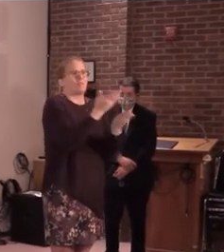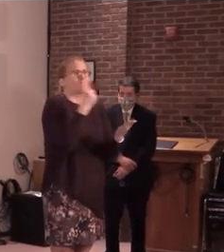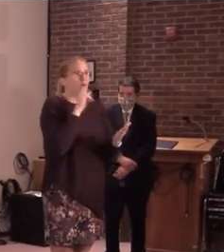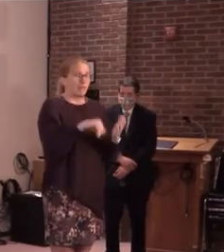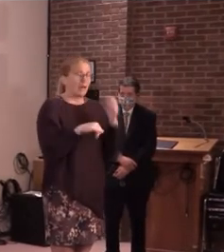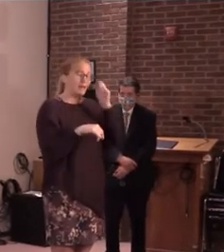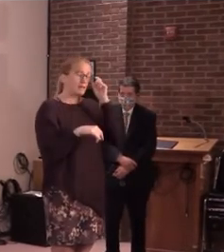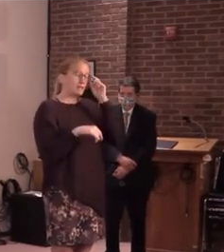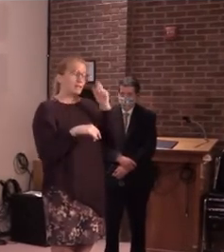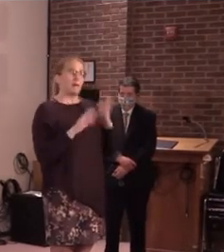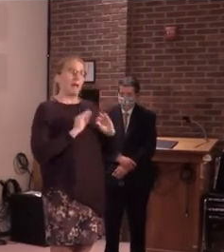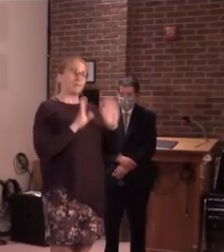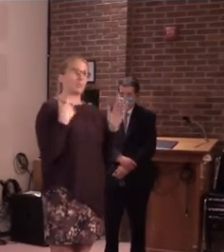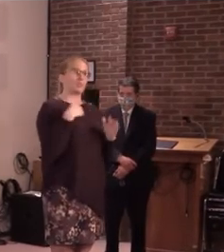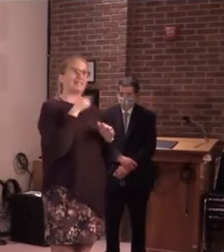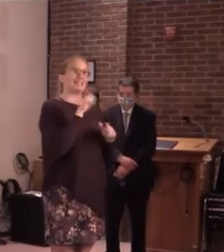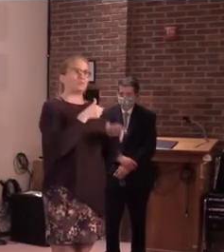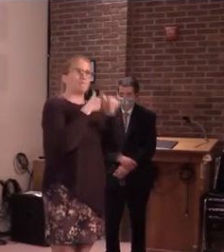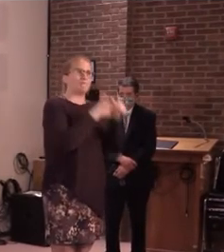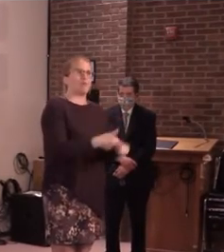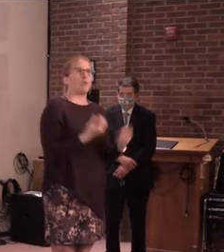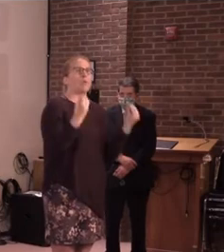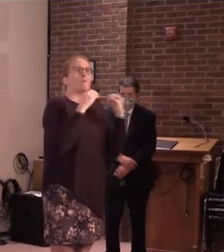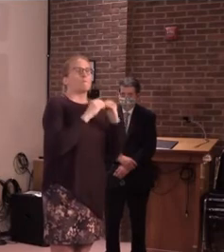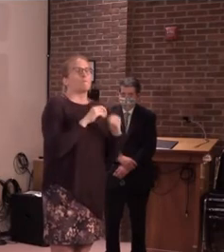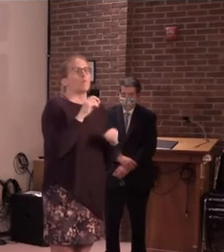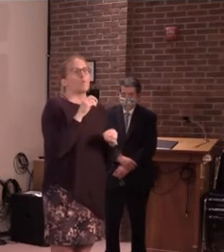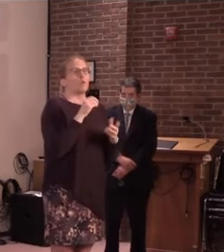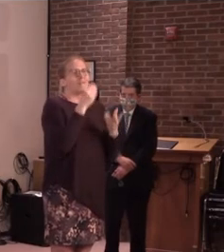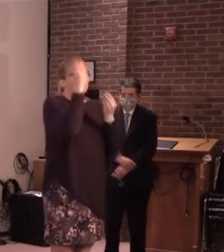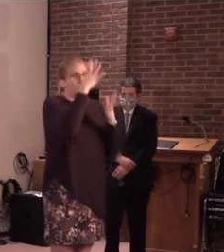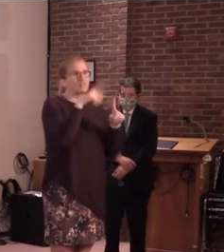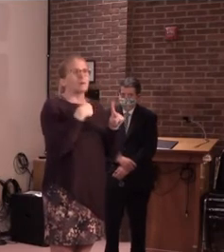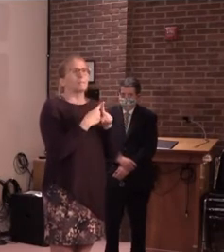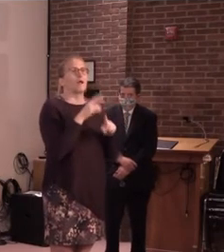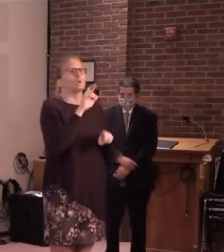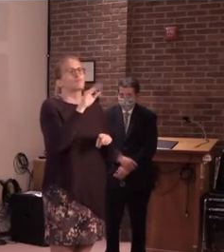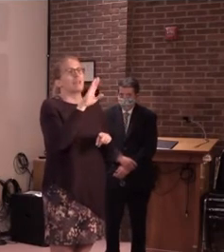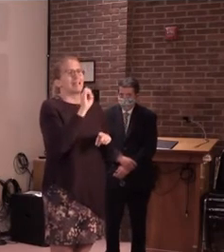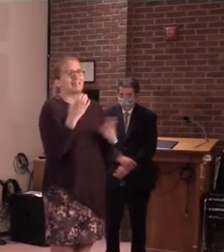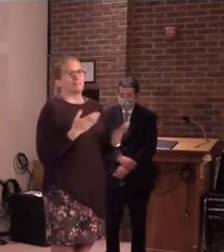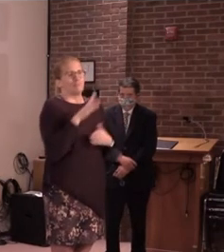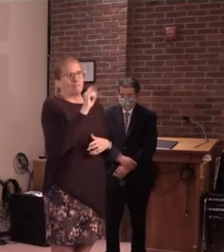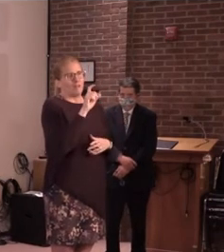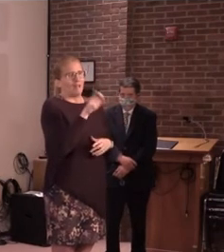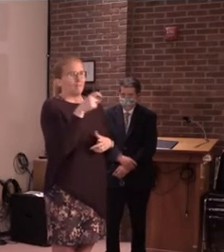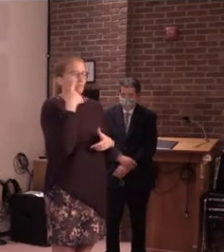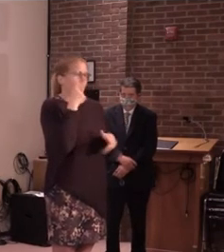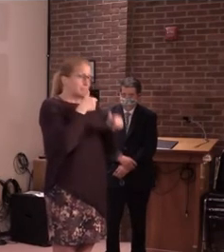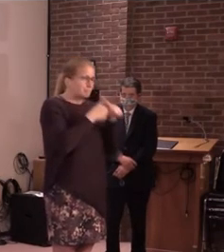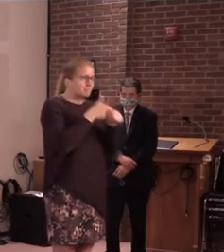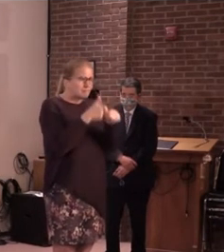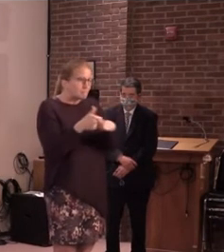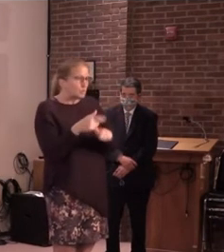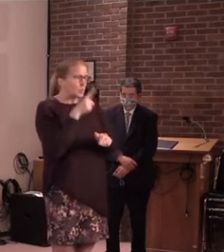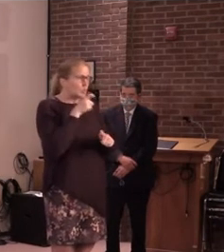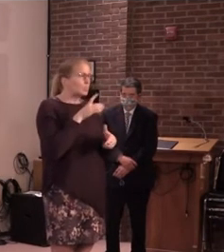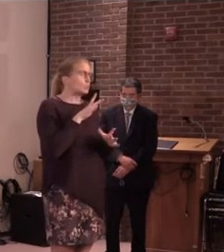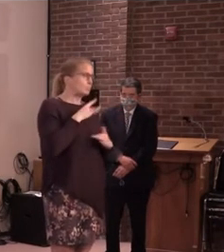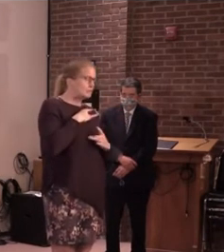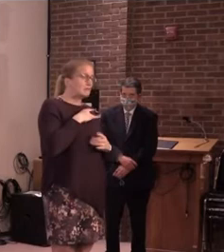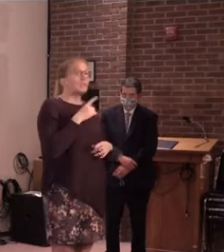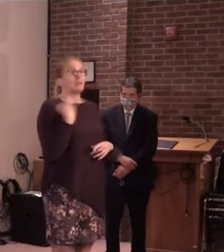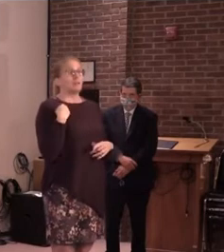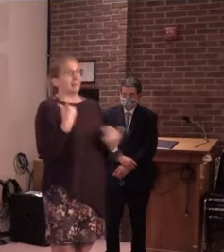collecting more race data across the state. We need to be supporting minority-owned businesses in